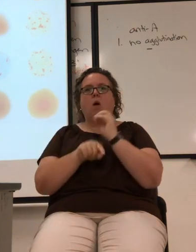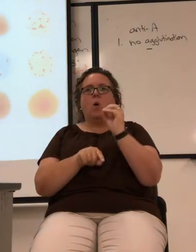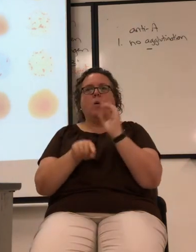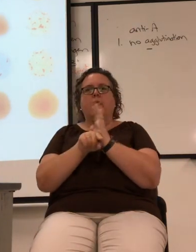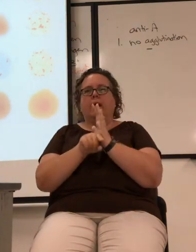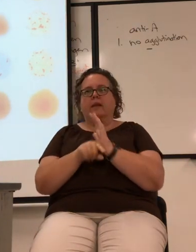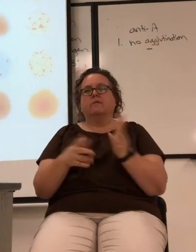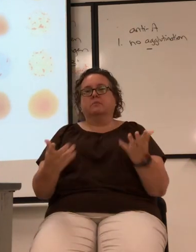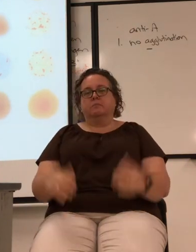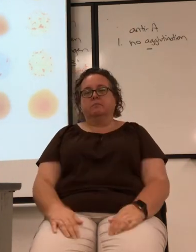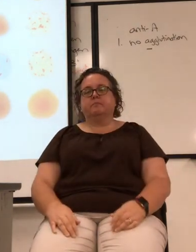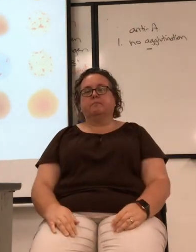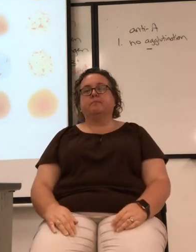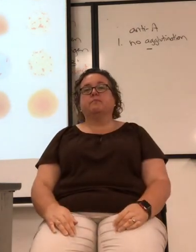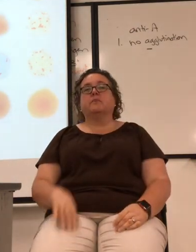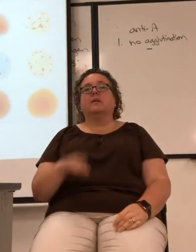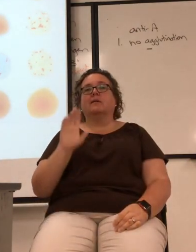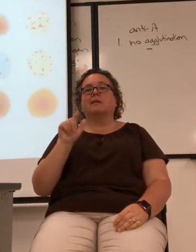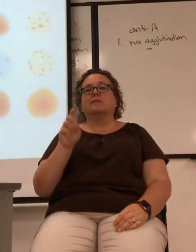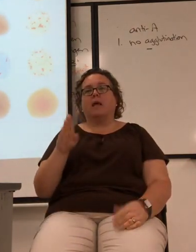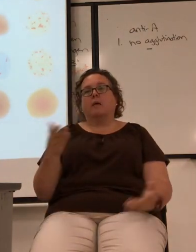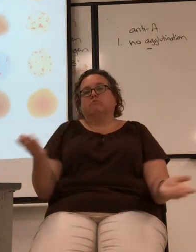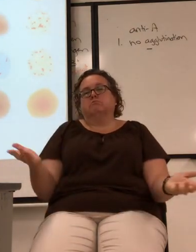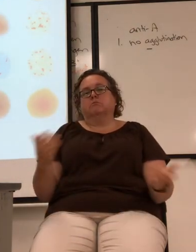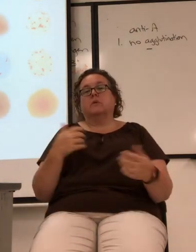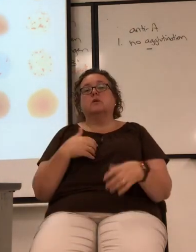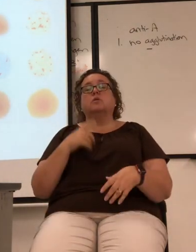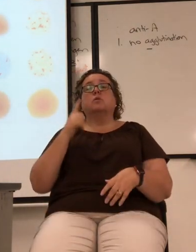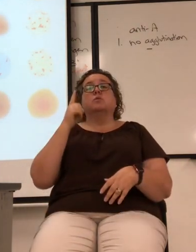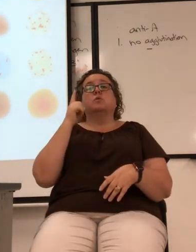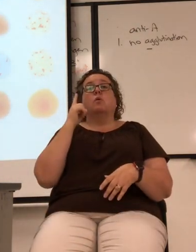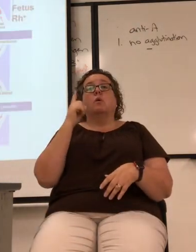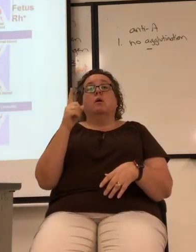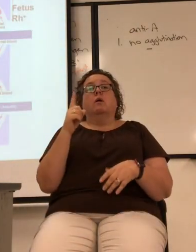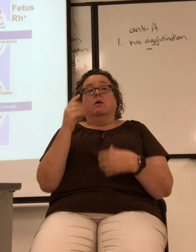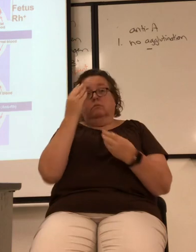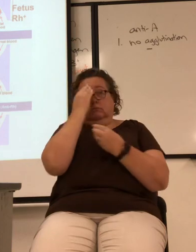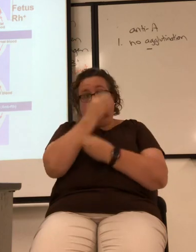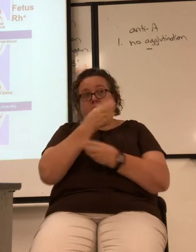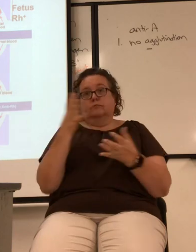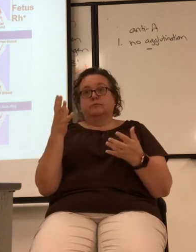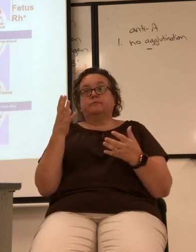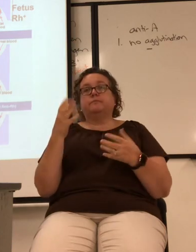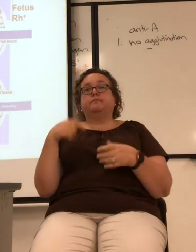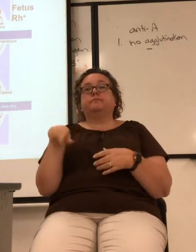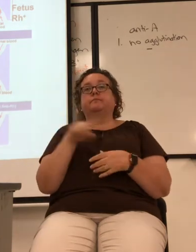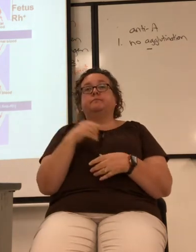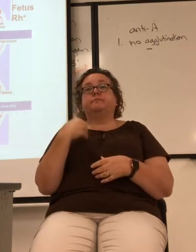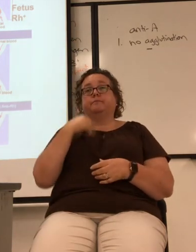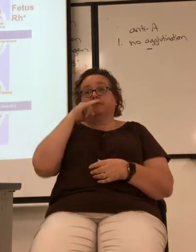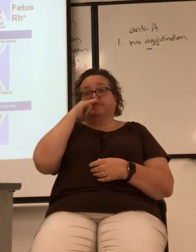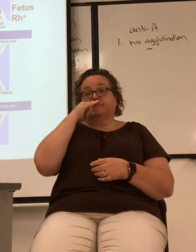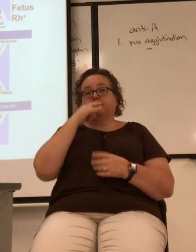lab. One clinical side note, we have kids.